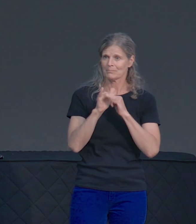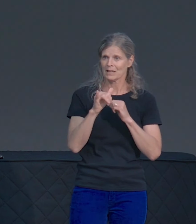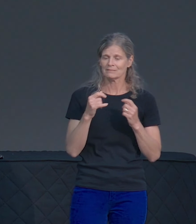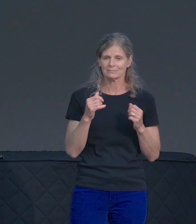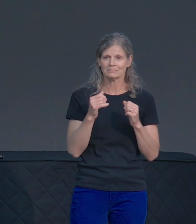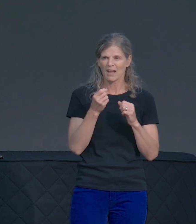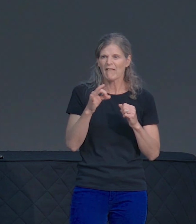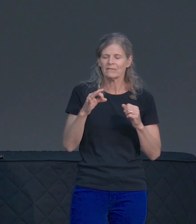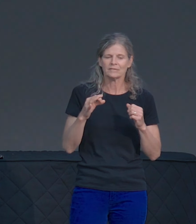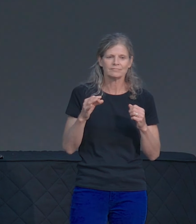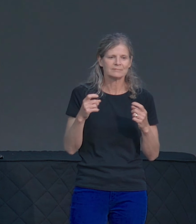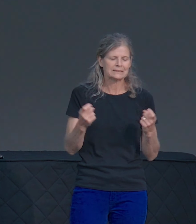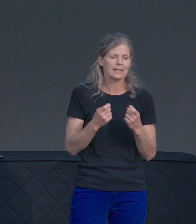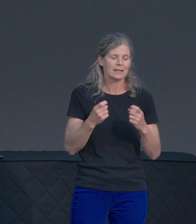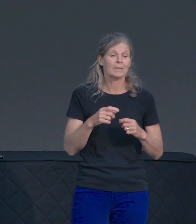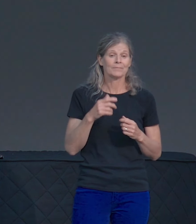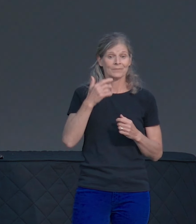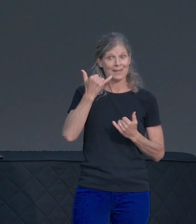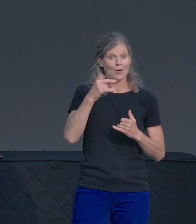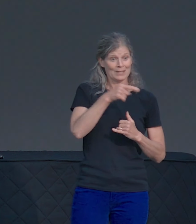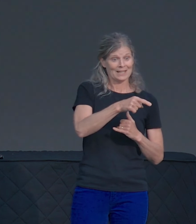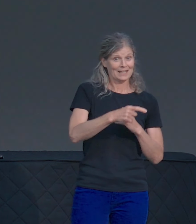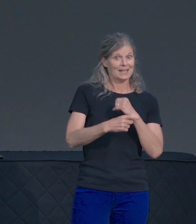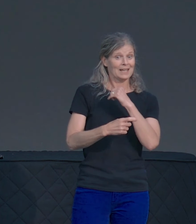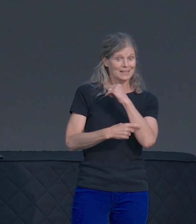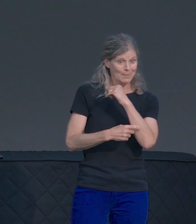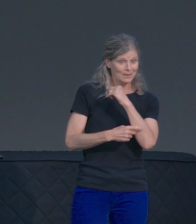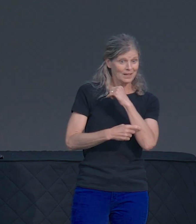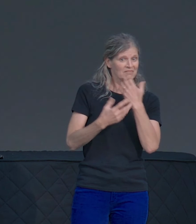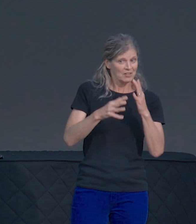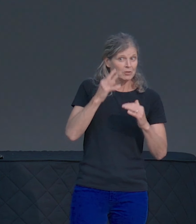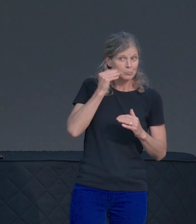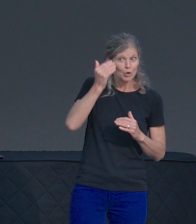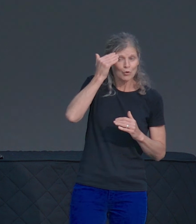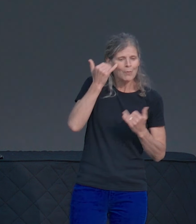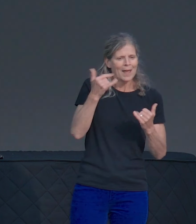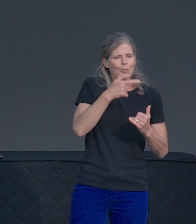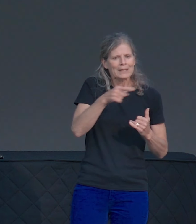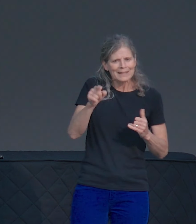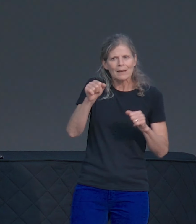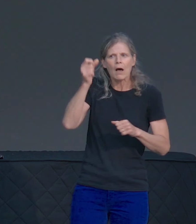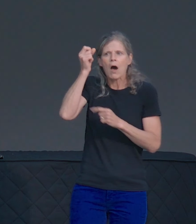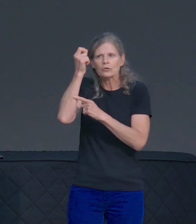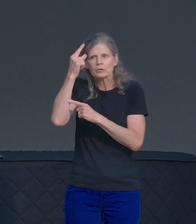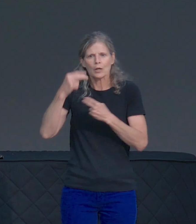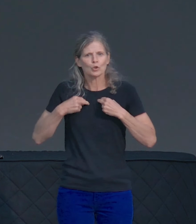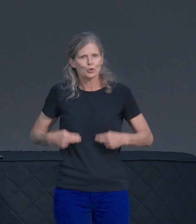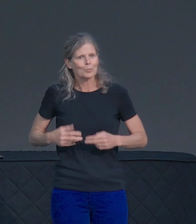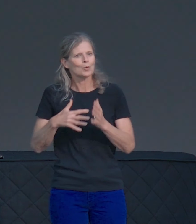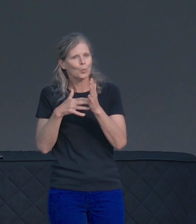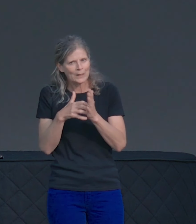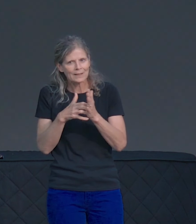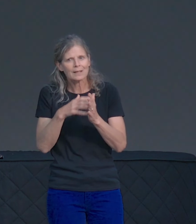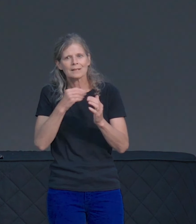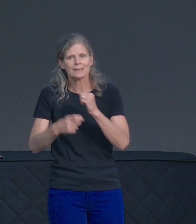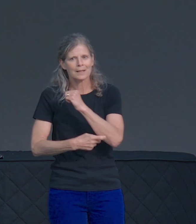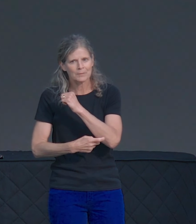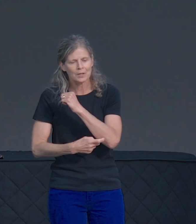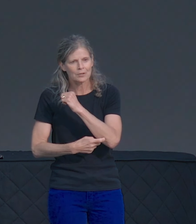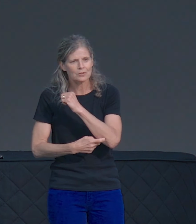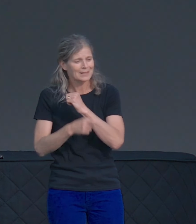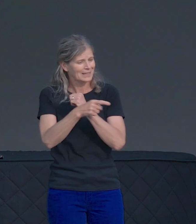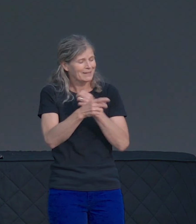And because Jesus has been tempted by sin, he's able to sympathize with human weakness and temptation. because he's